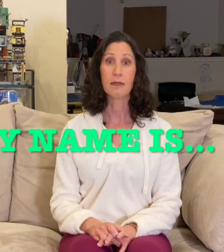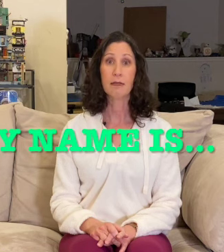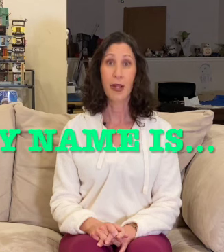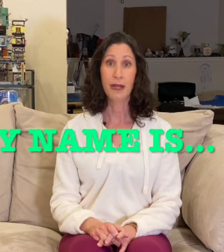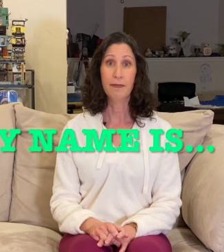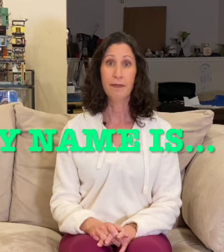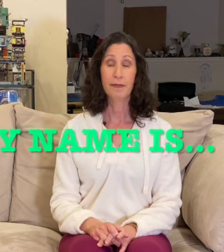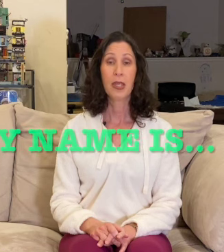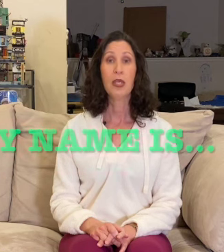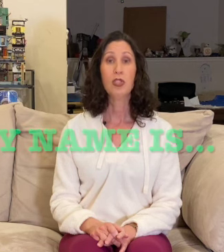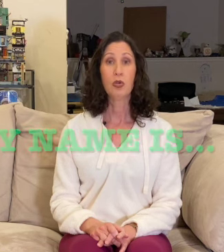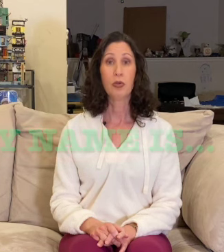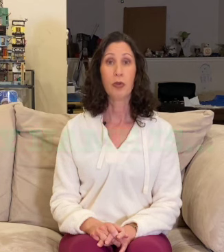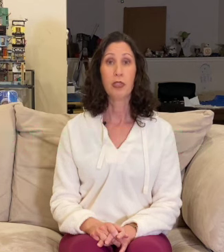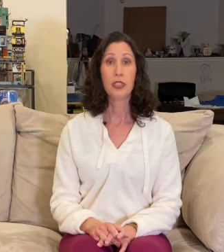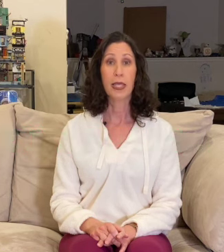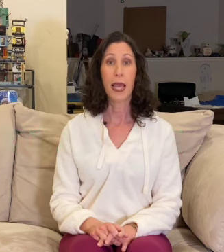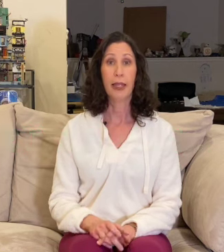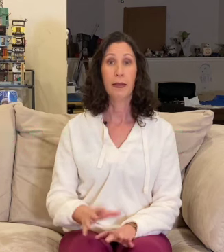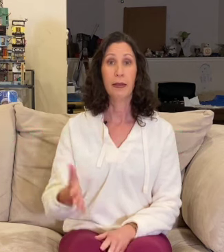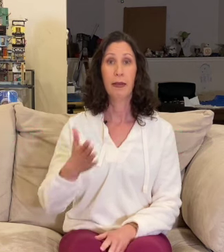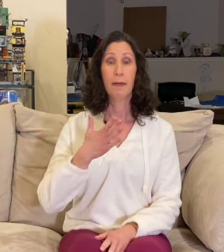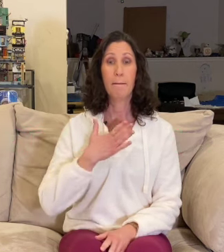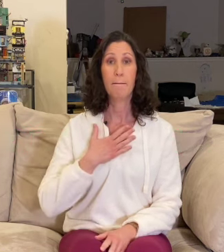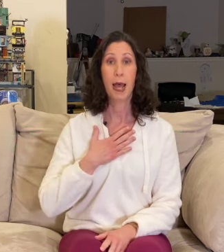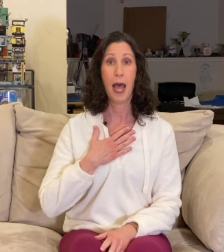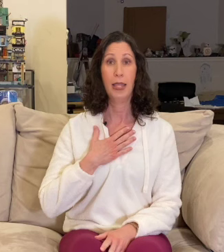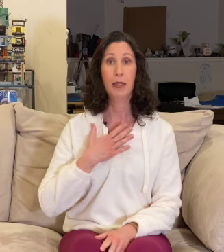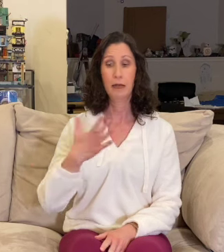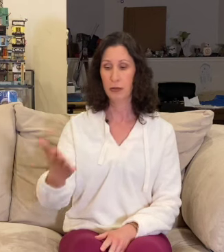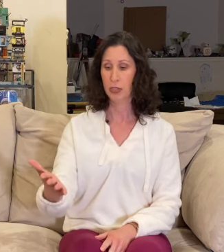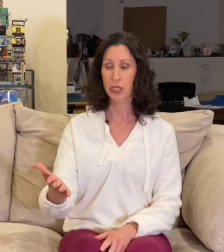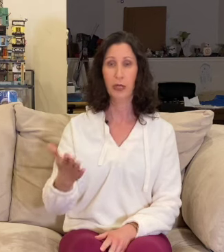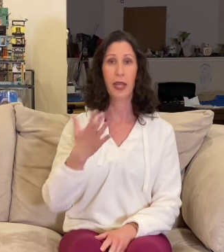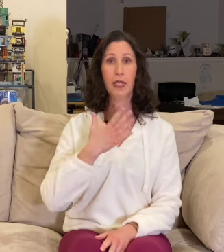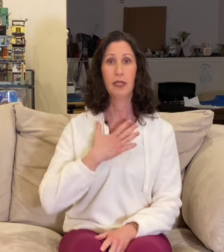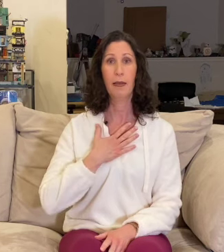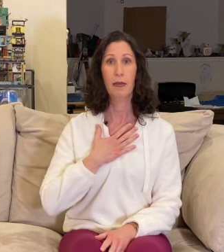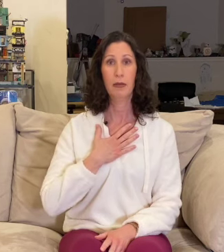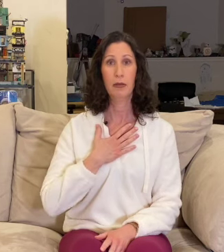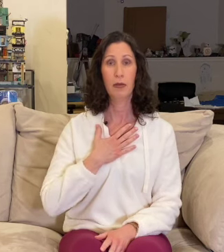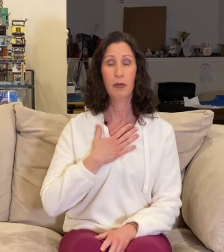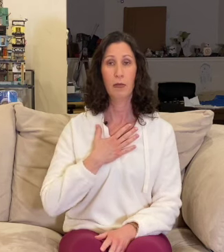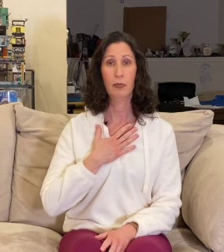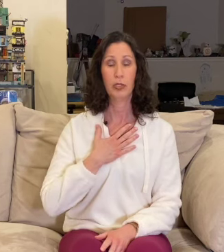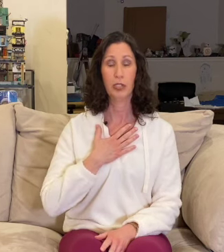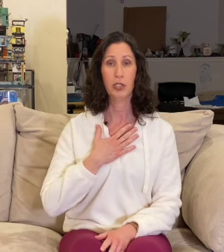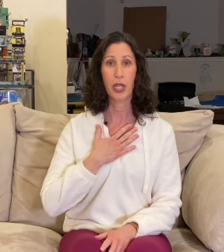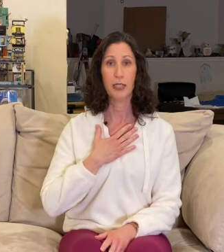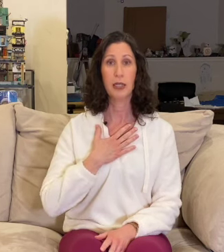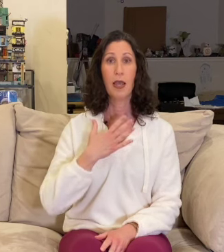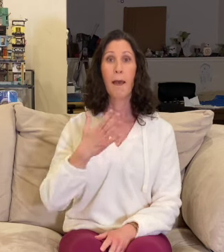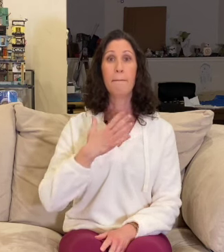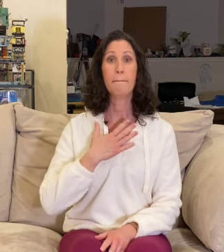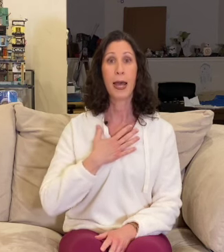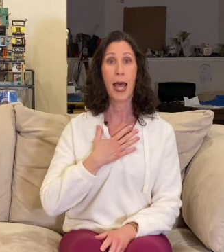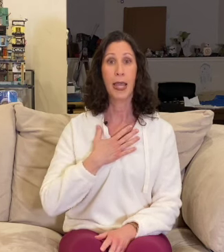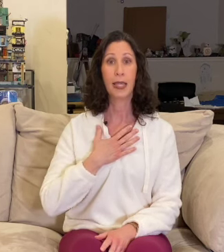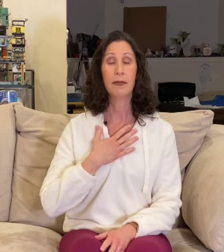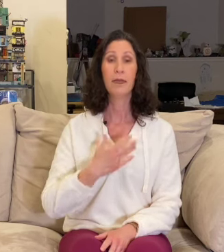right? So you're going to say my, you're going to take your hand, put it to your chest, my.